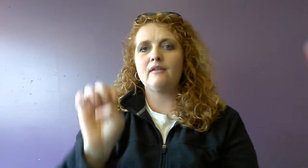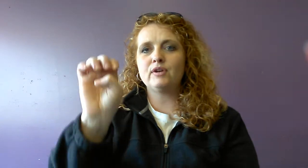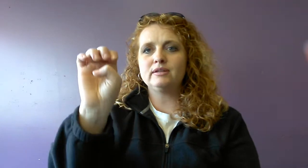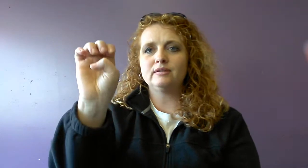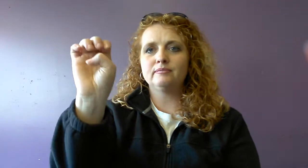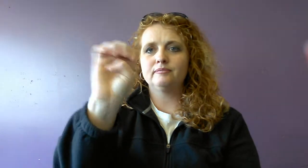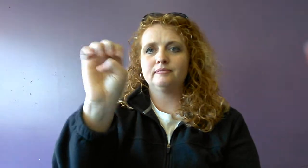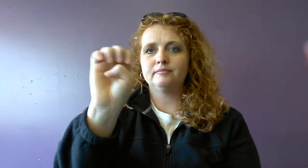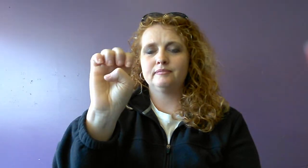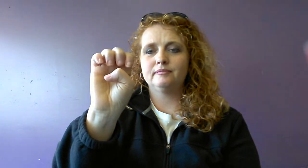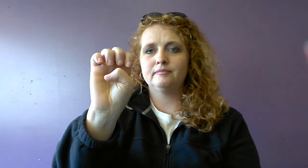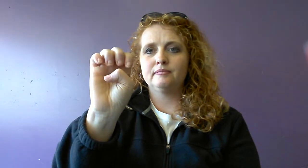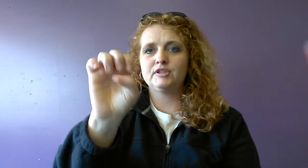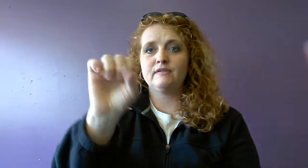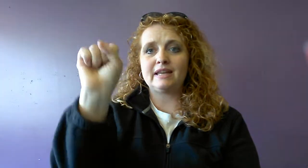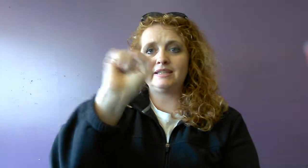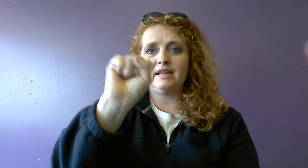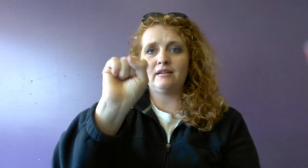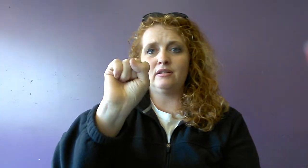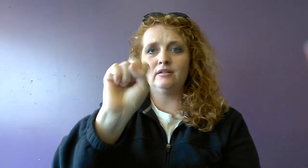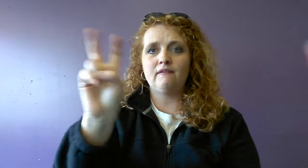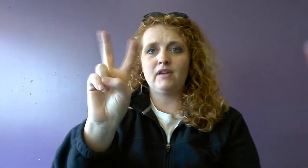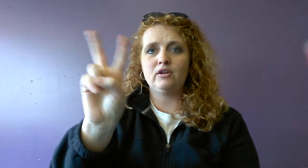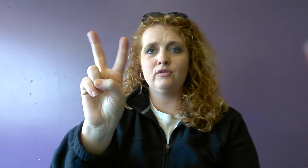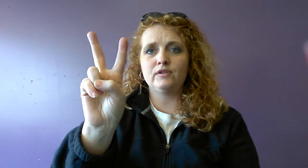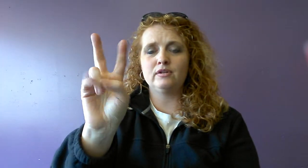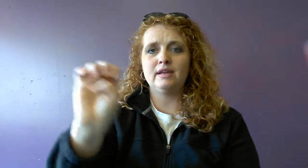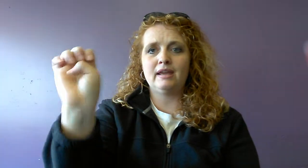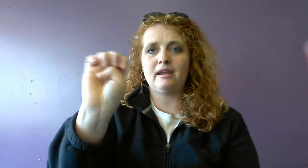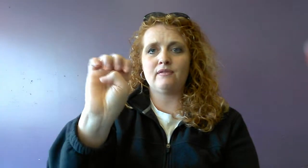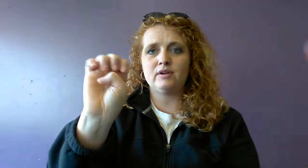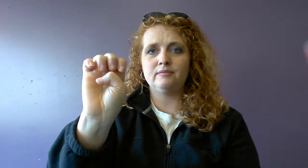Everett, so you've got Seattle, Vancouver, and Everett.